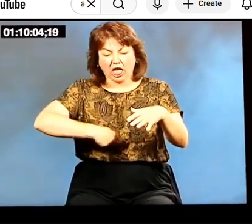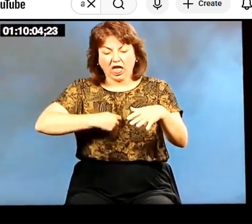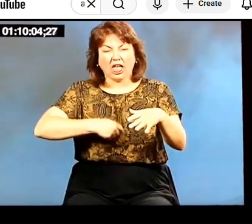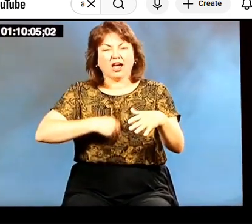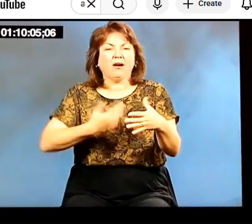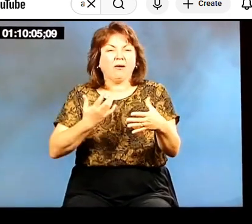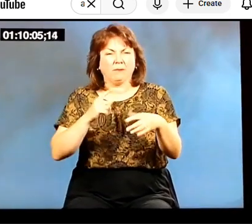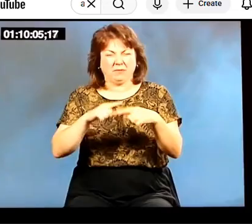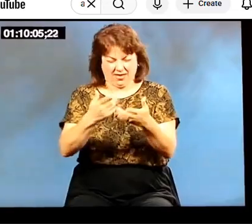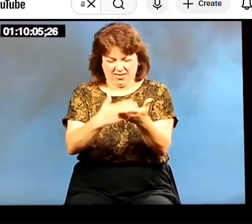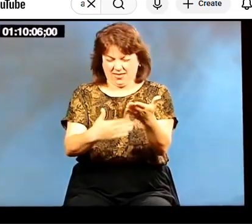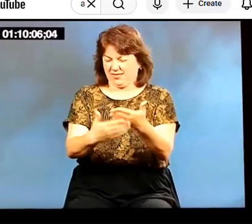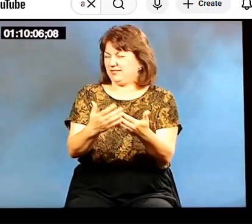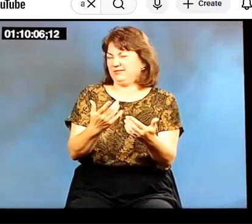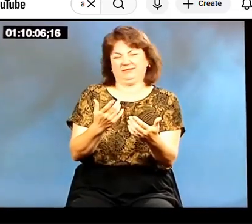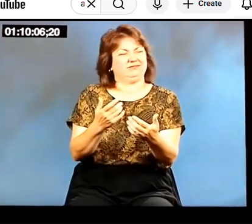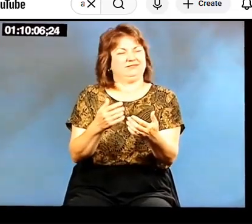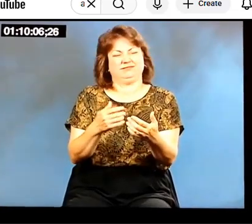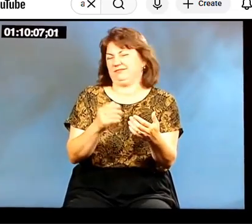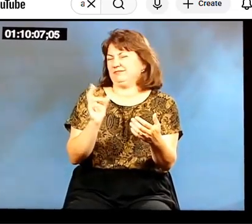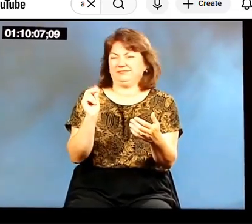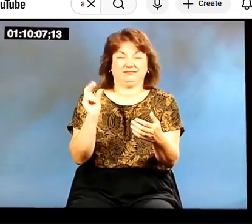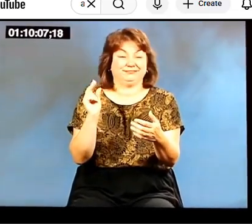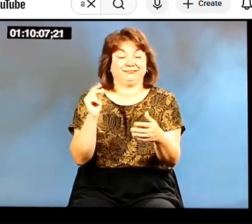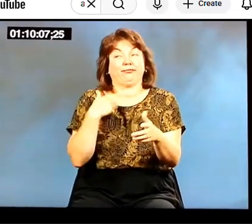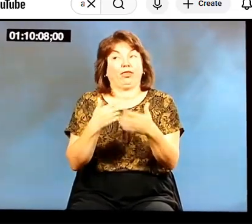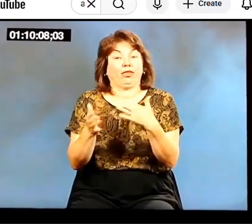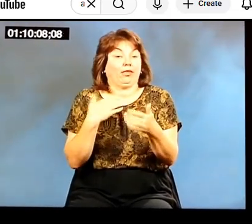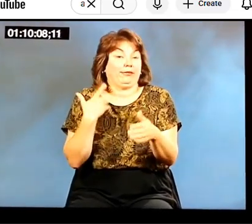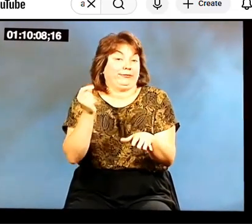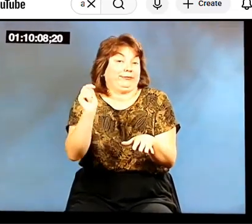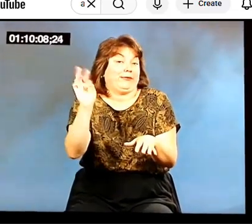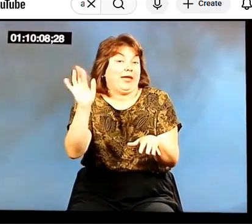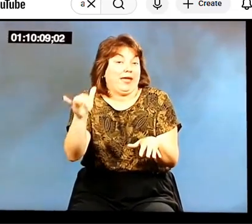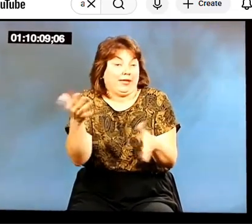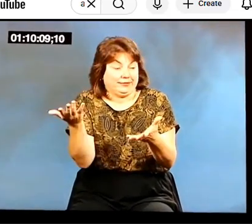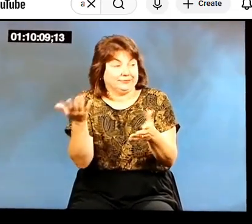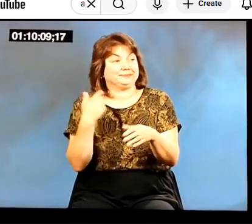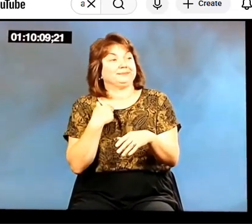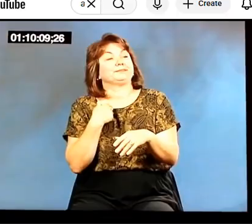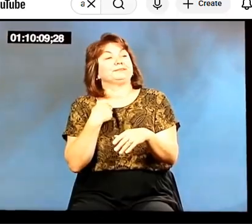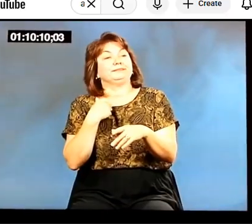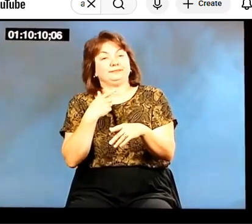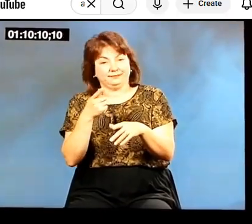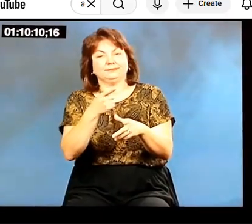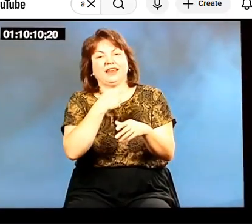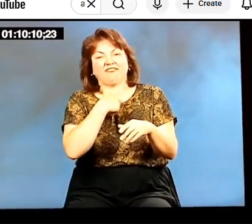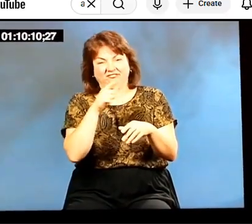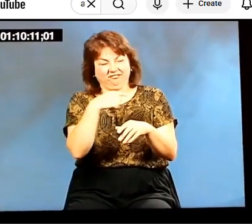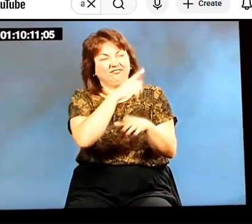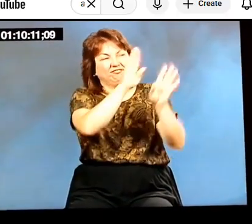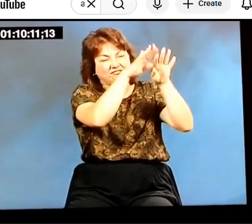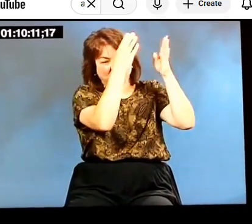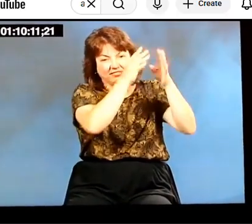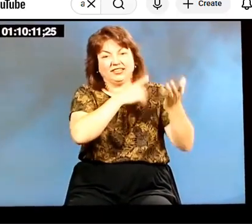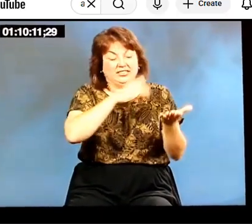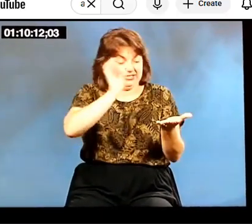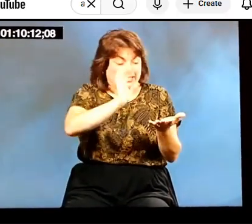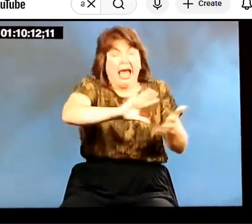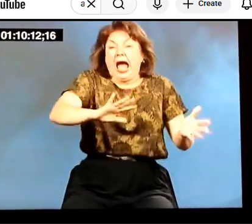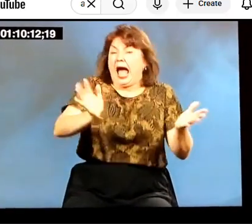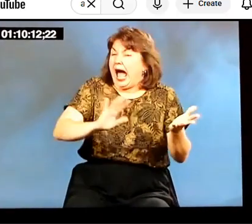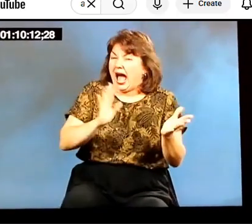Meat tenderizer? You know, like, like the sternum of some meat? And I was like, all right, whatever. Okay.